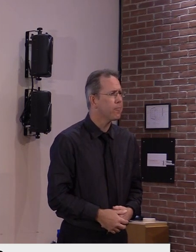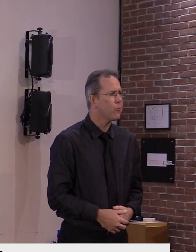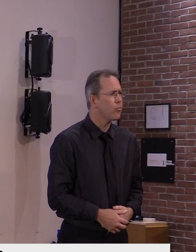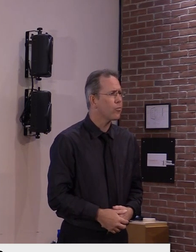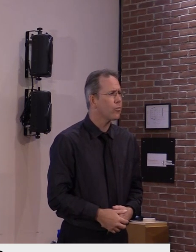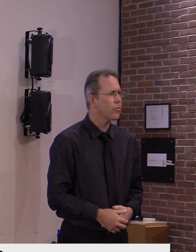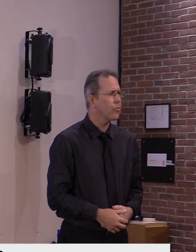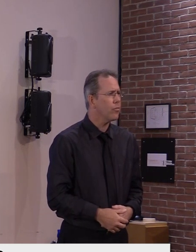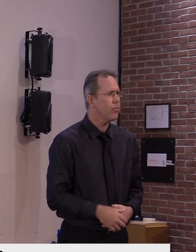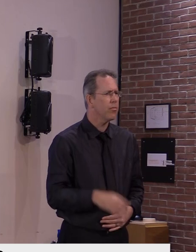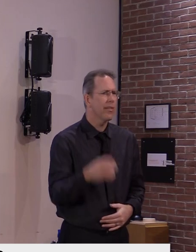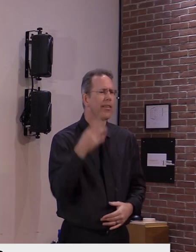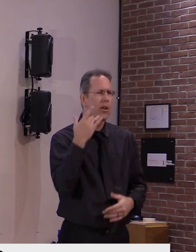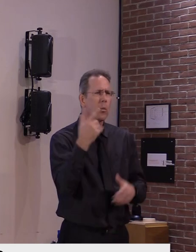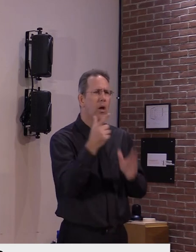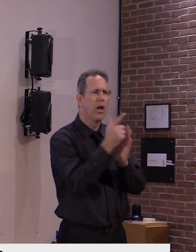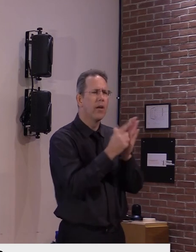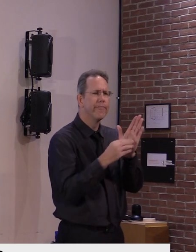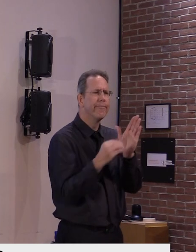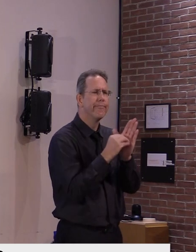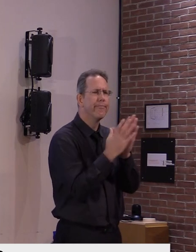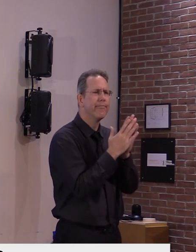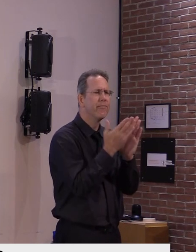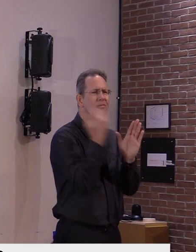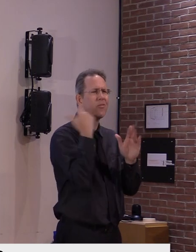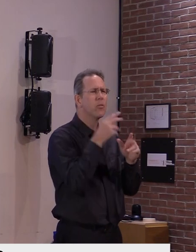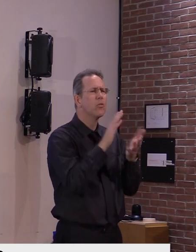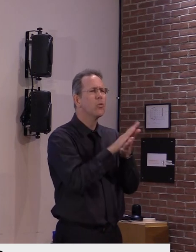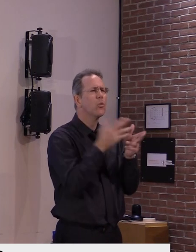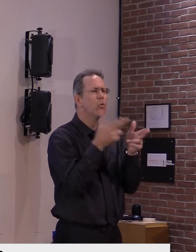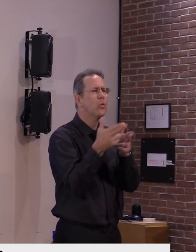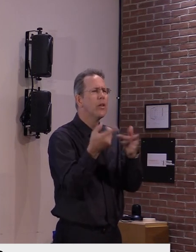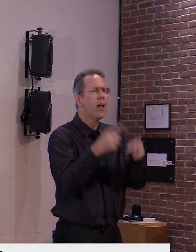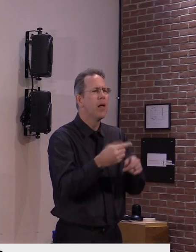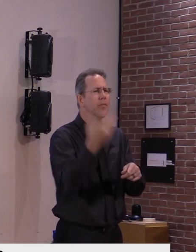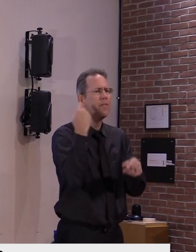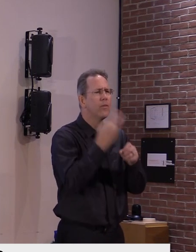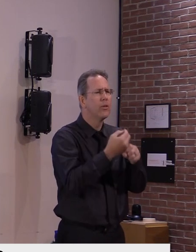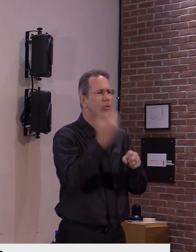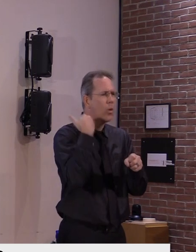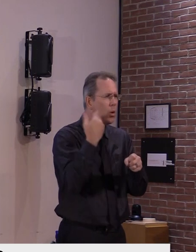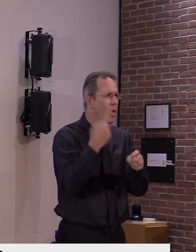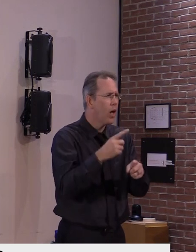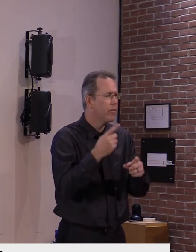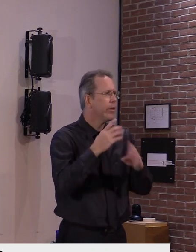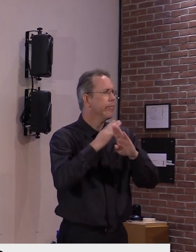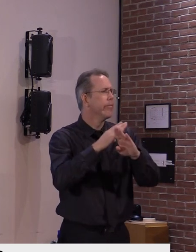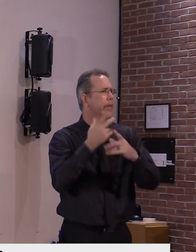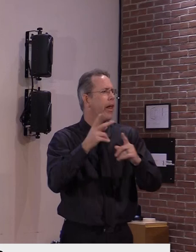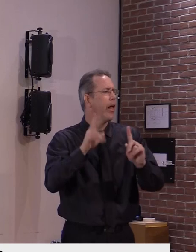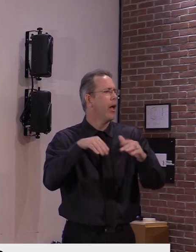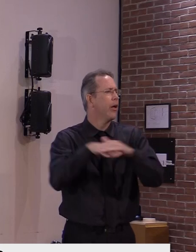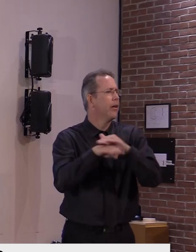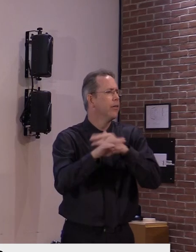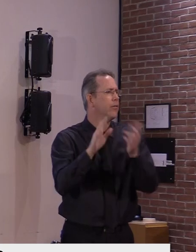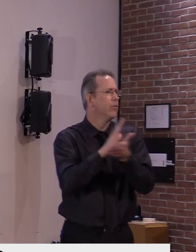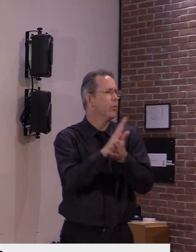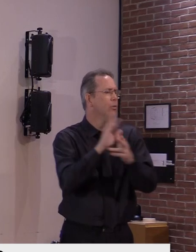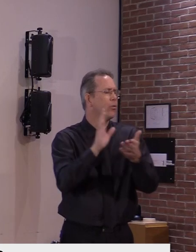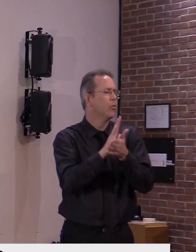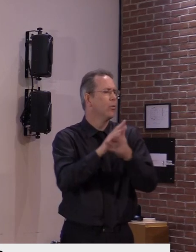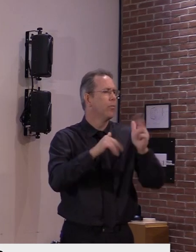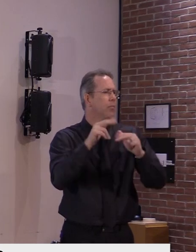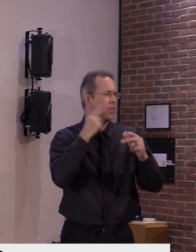to limit the public access to the school and grandfathered in, you know,